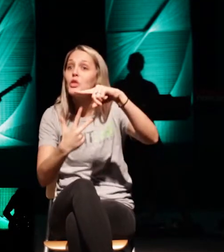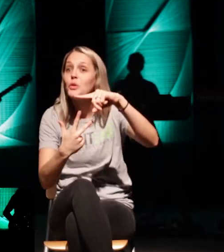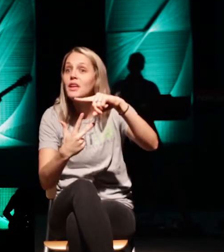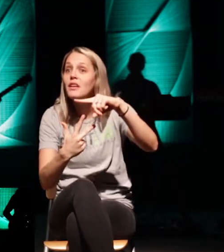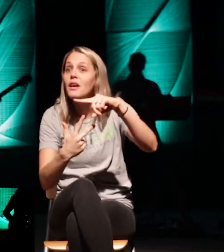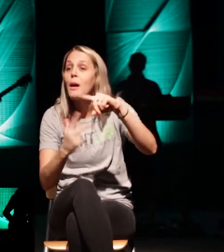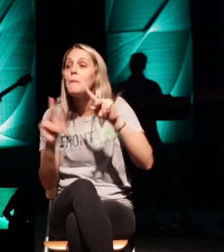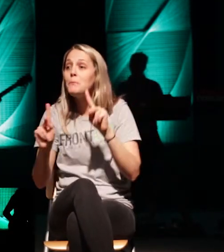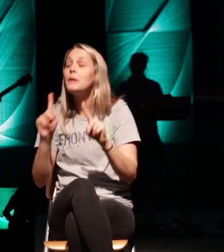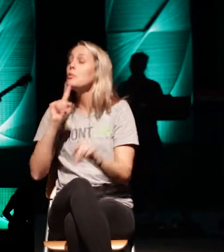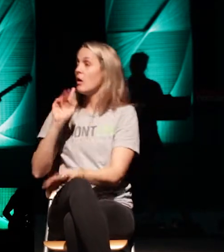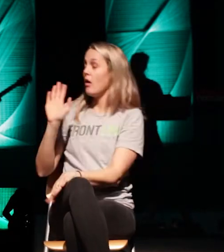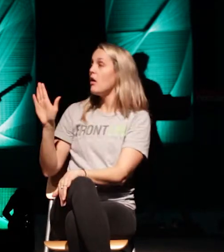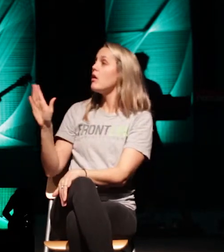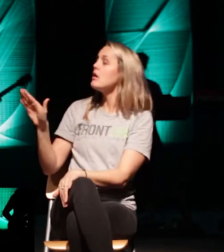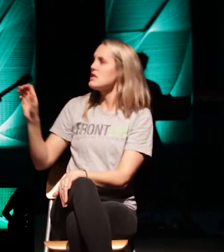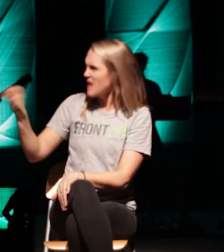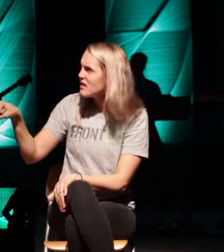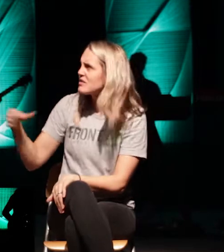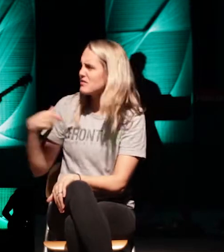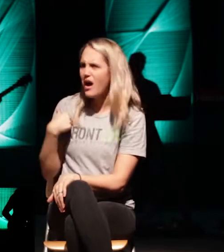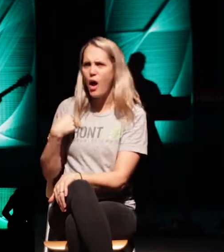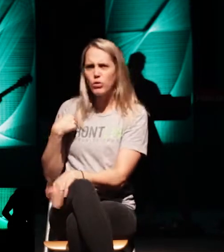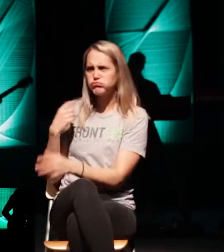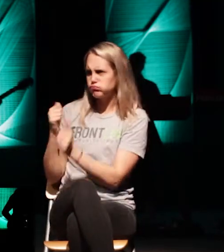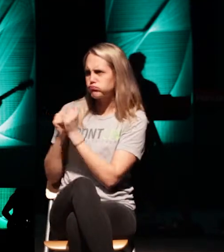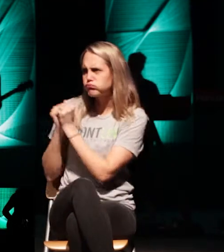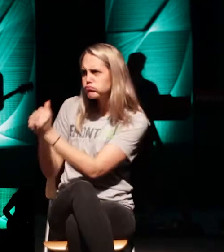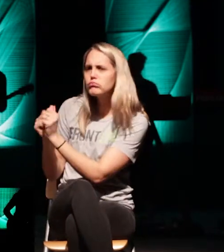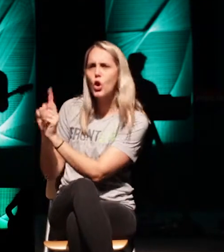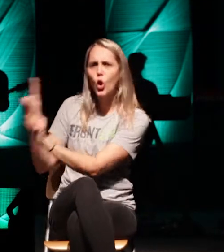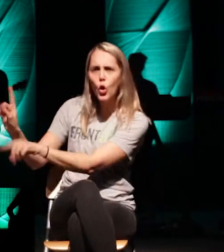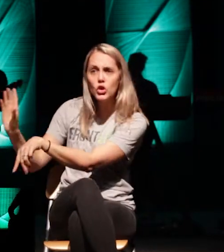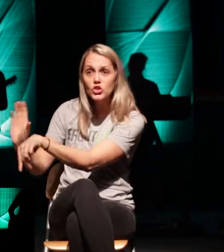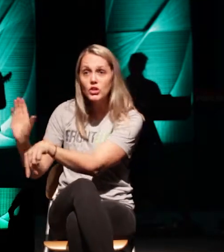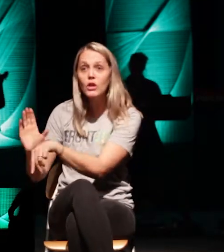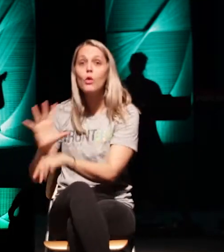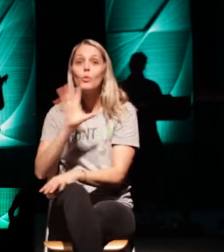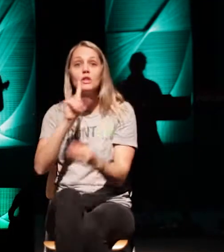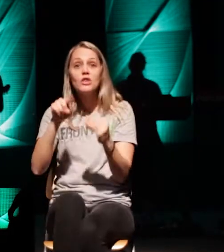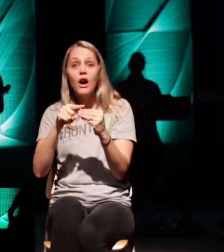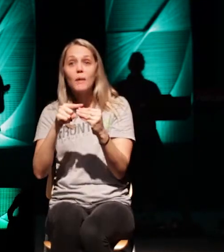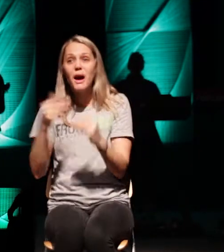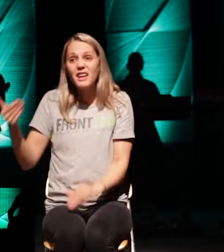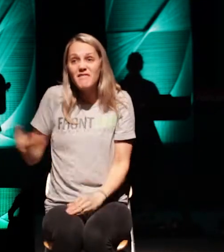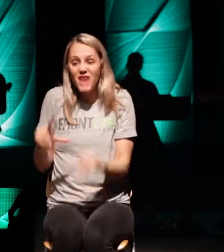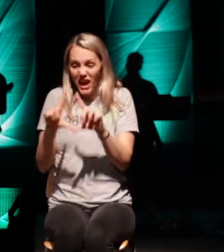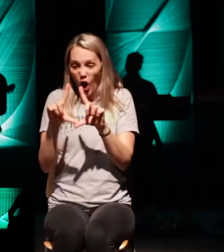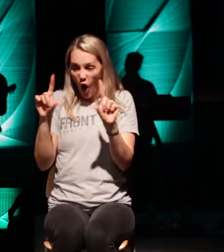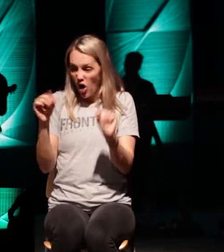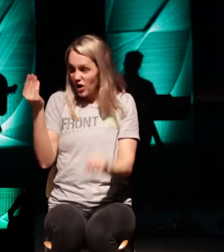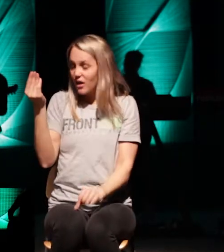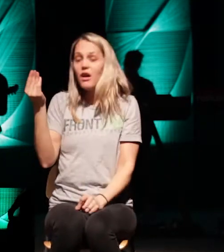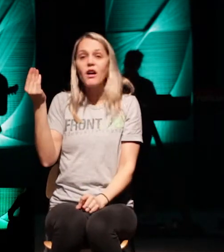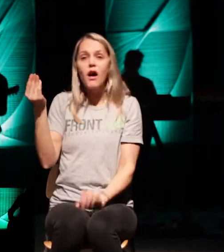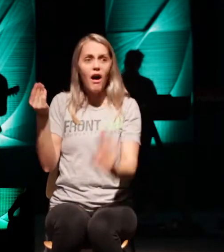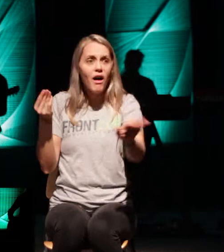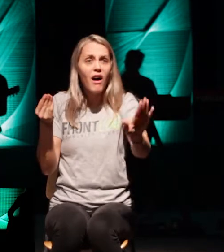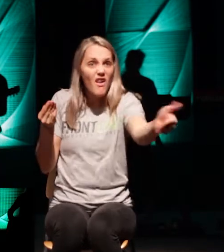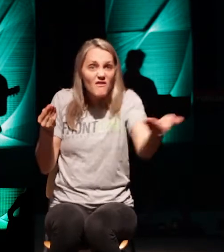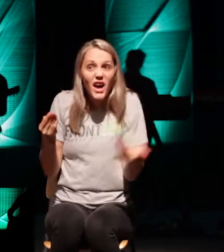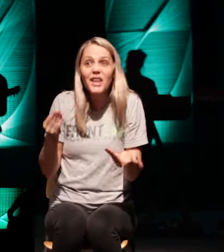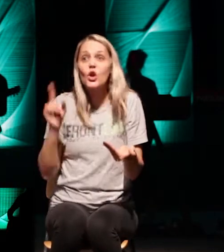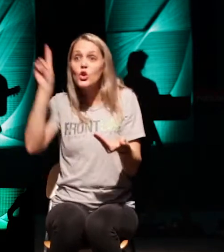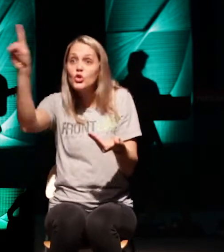say yes to coming to church with you. We talked about this invite card and inviting people to come with you next week to Easter. If someone